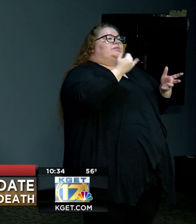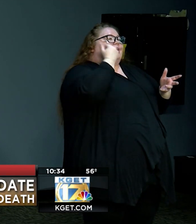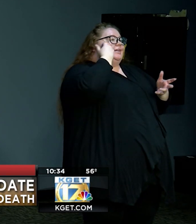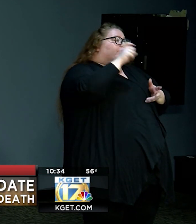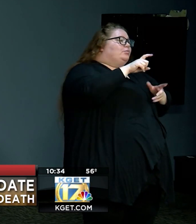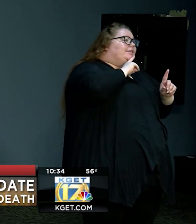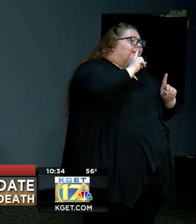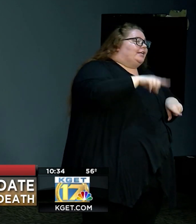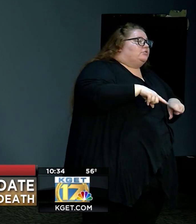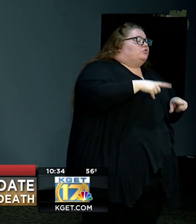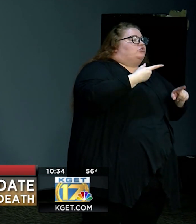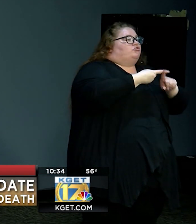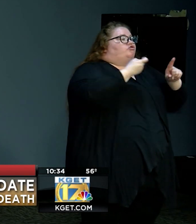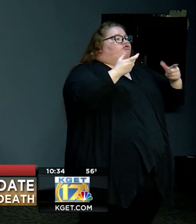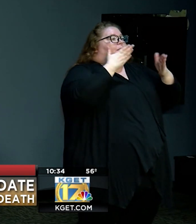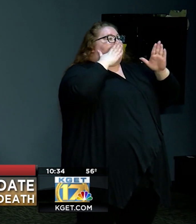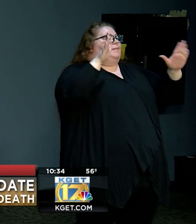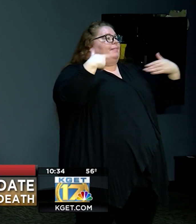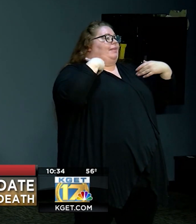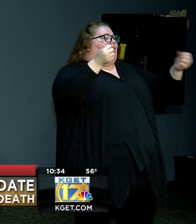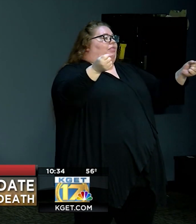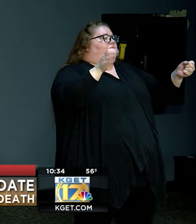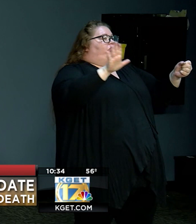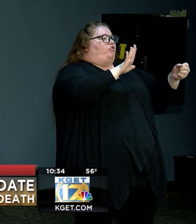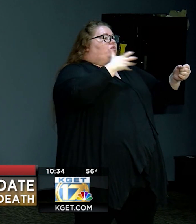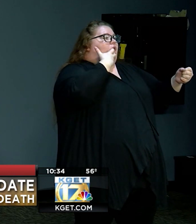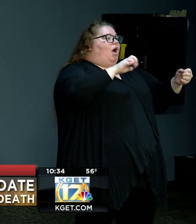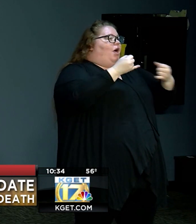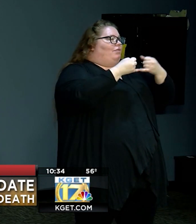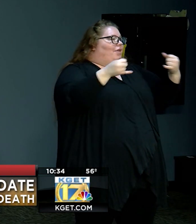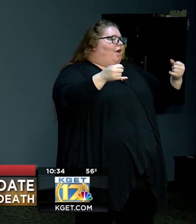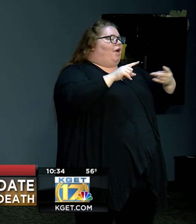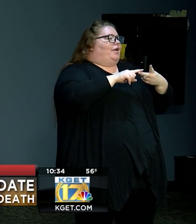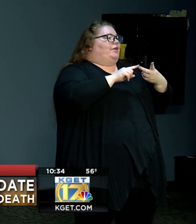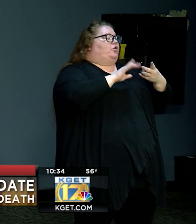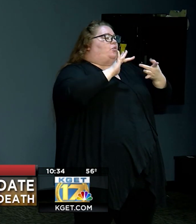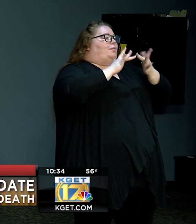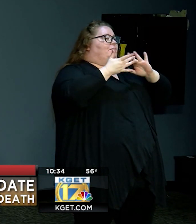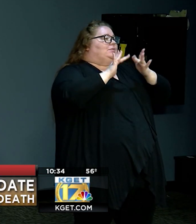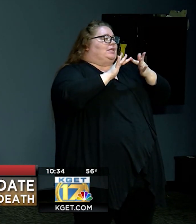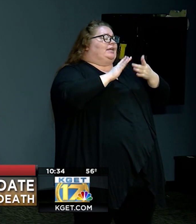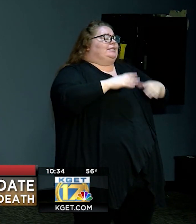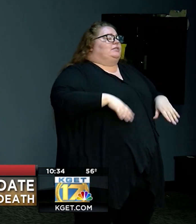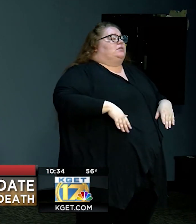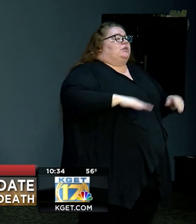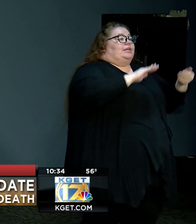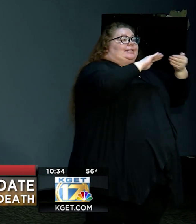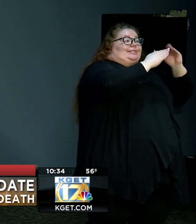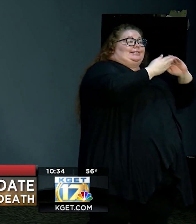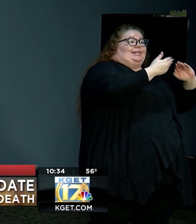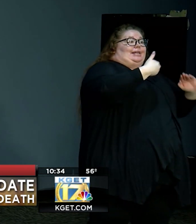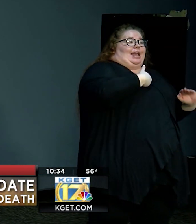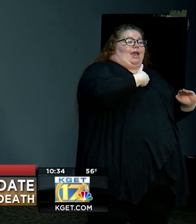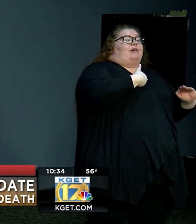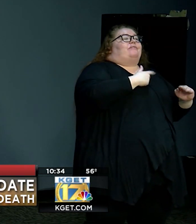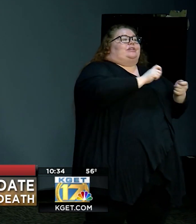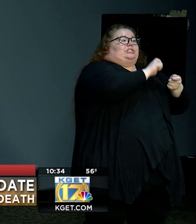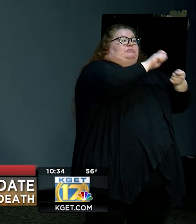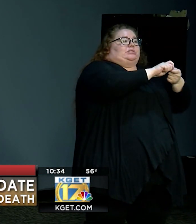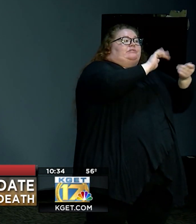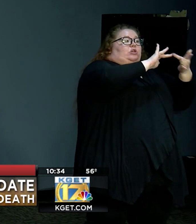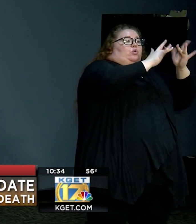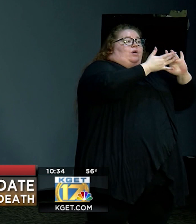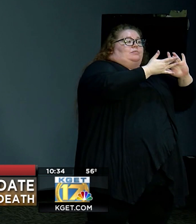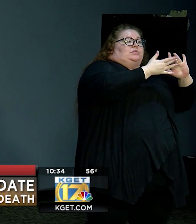on this issue through their hotline and website, the city has also created a specific website related to our impacts to our